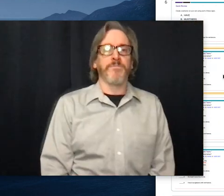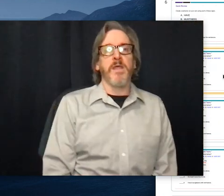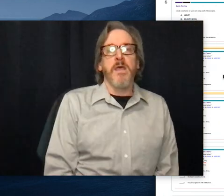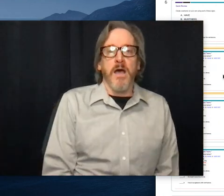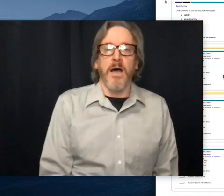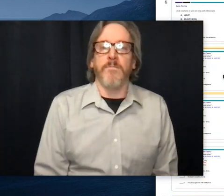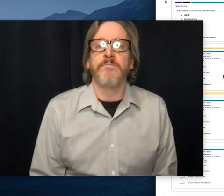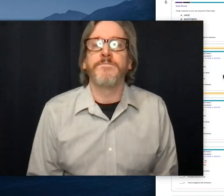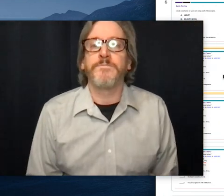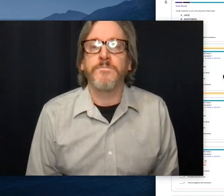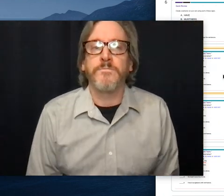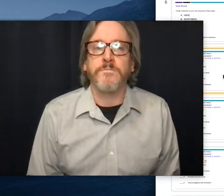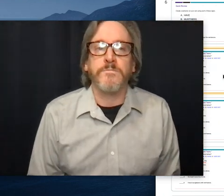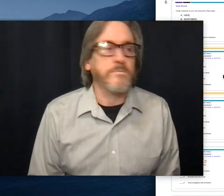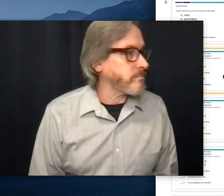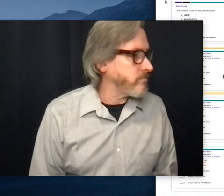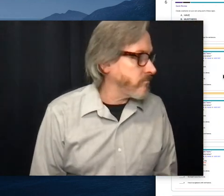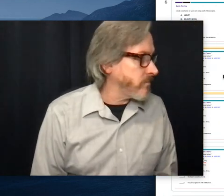Okay.